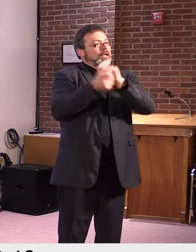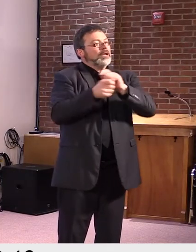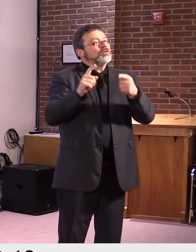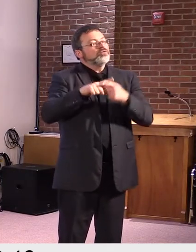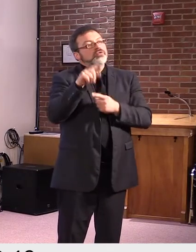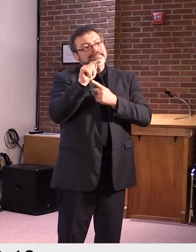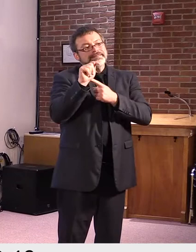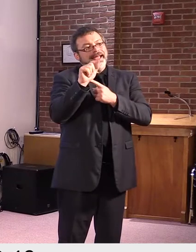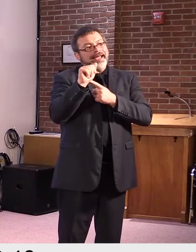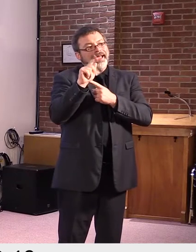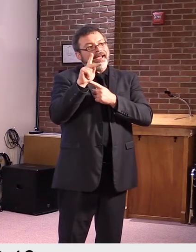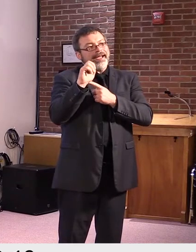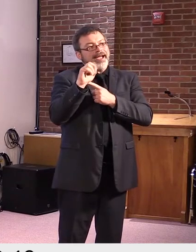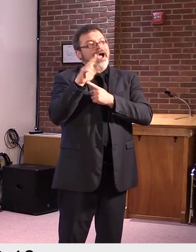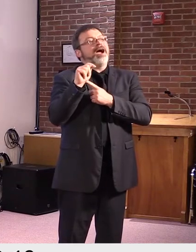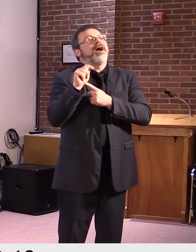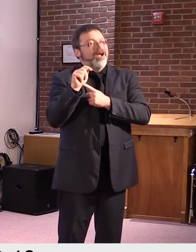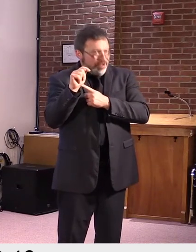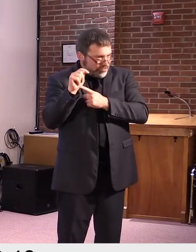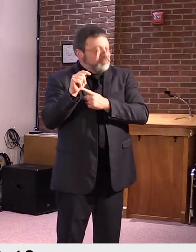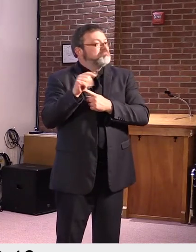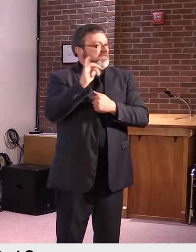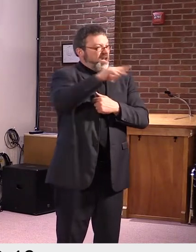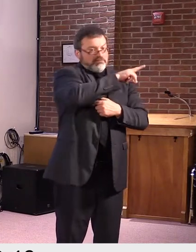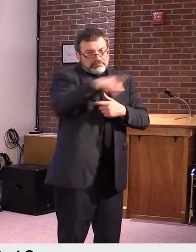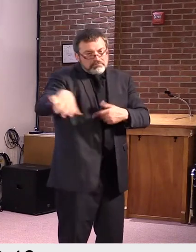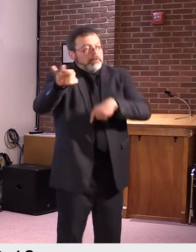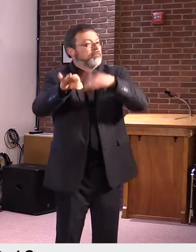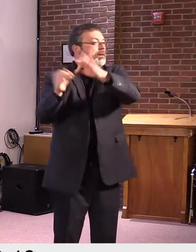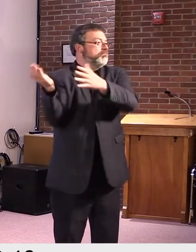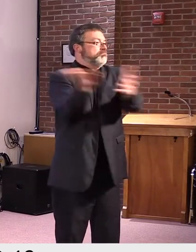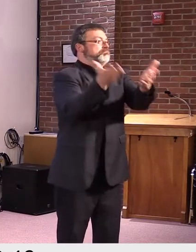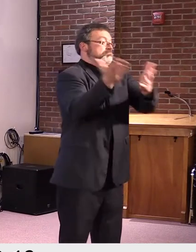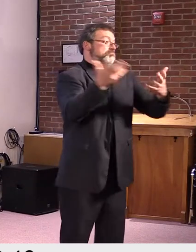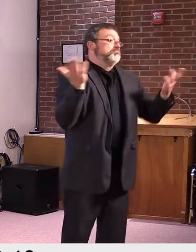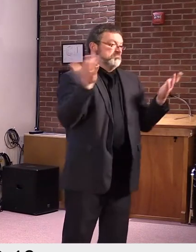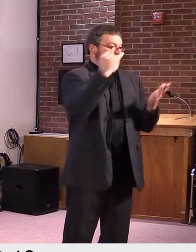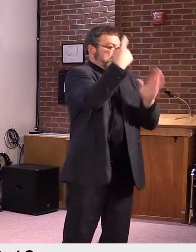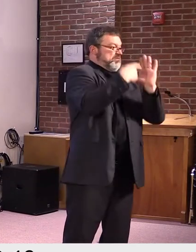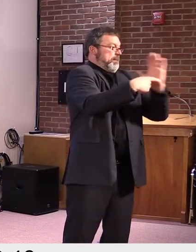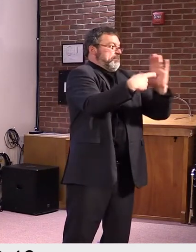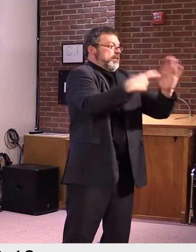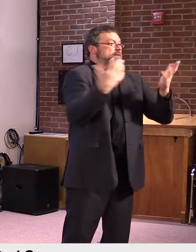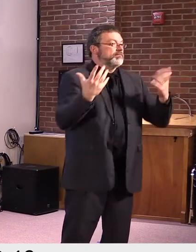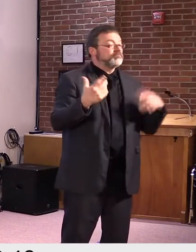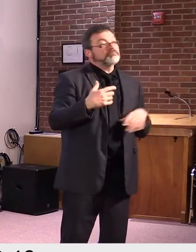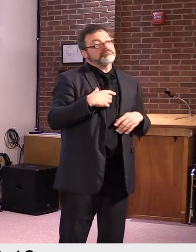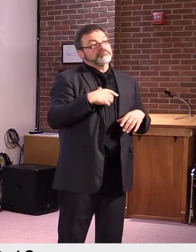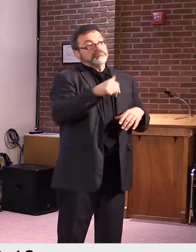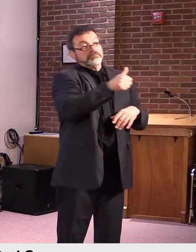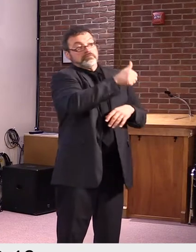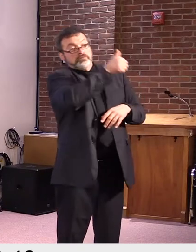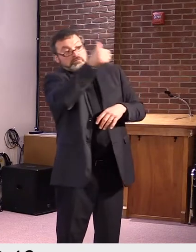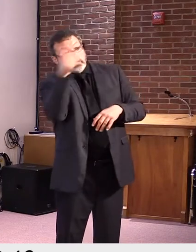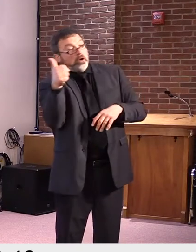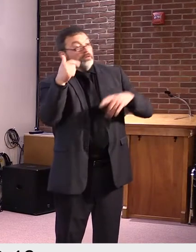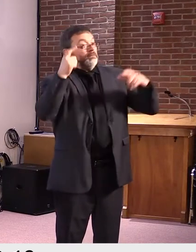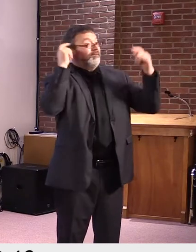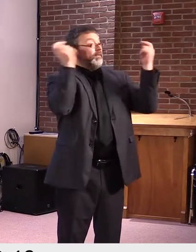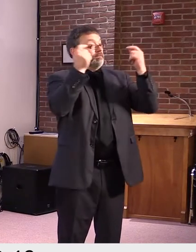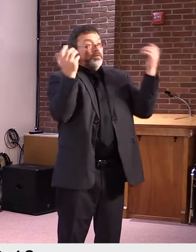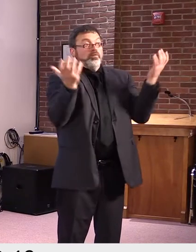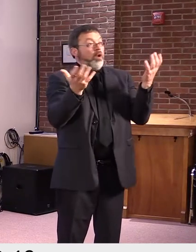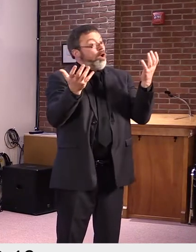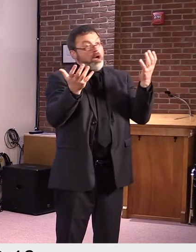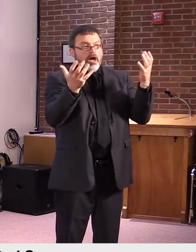a destination event to a longer, more spread out parade that enables people to view it from their front yards or their